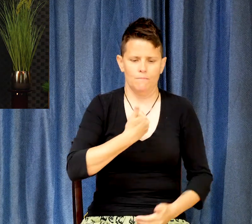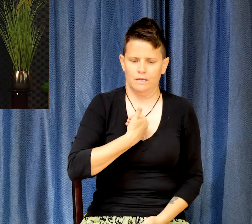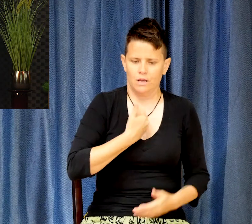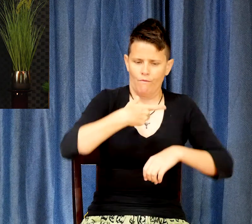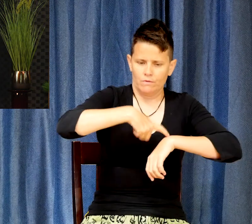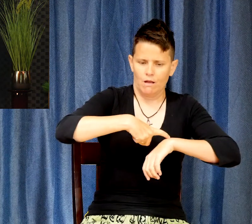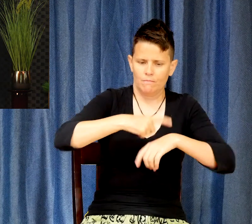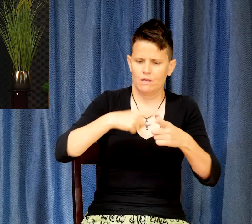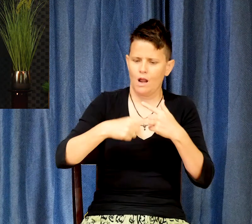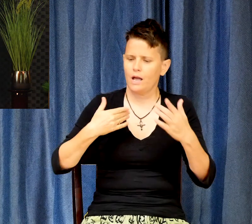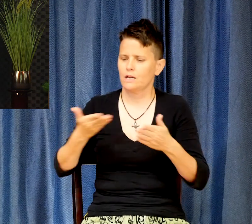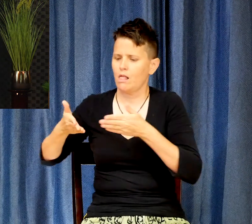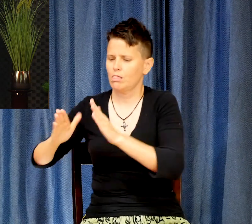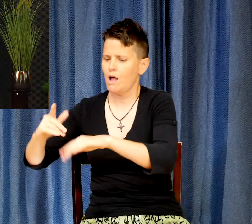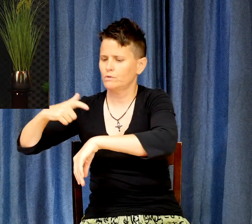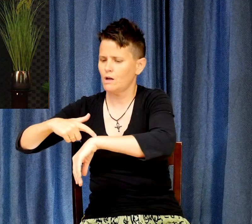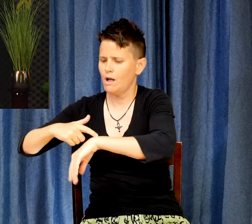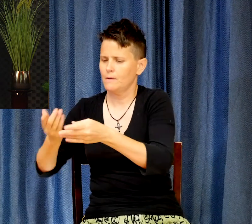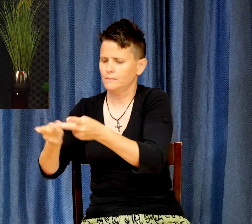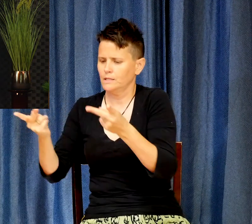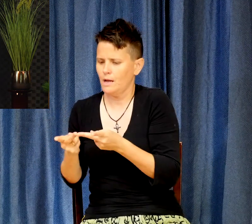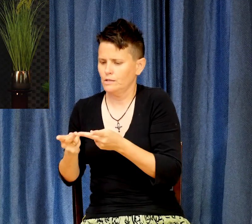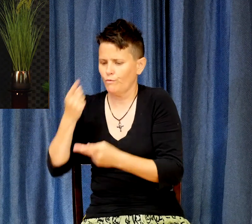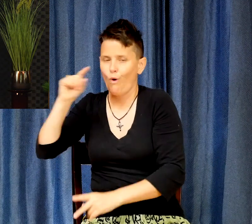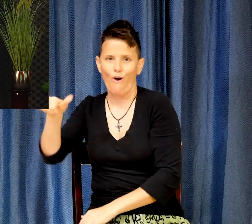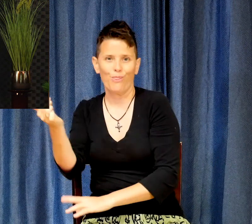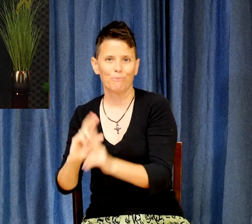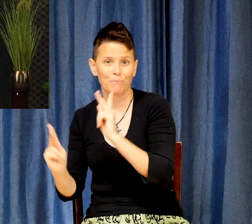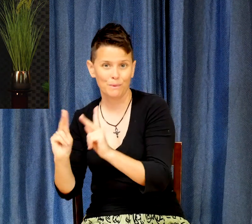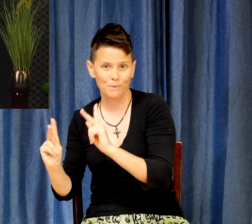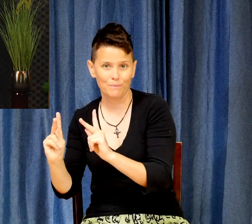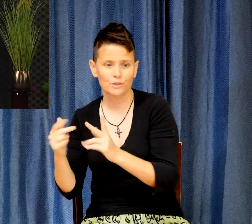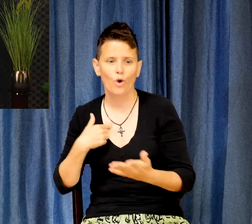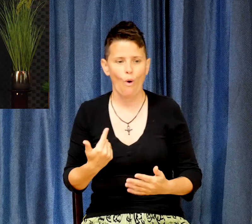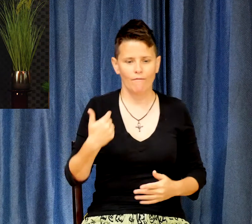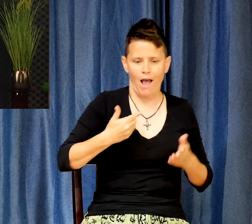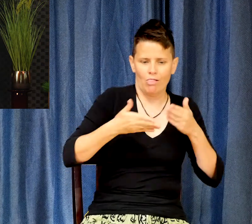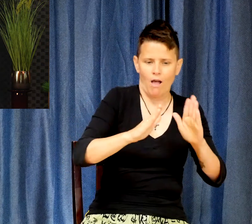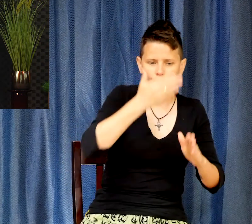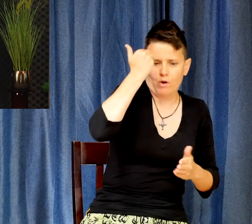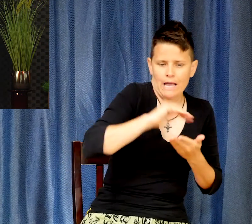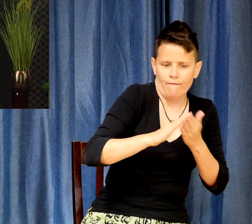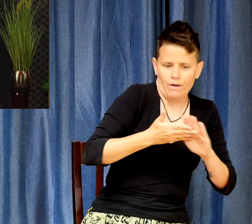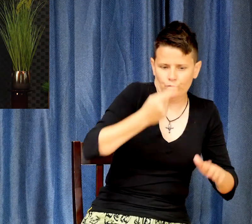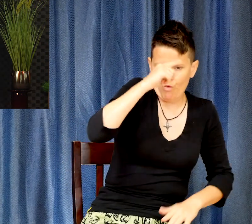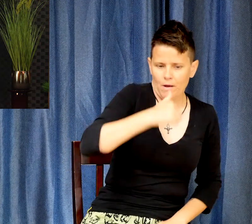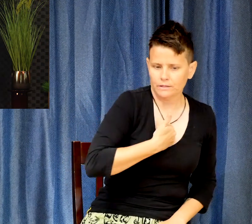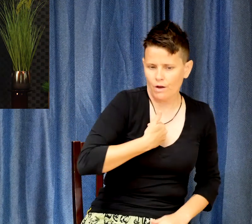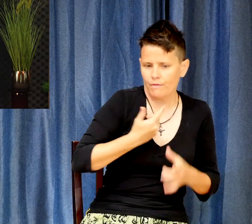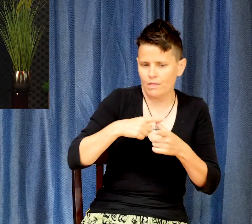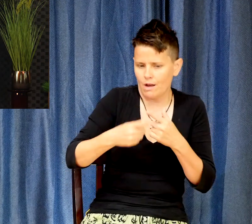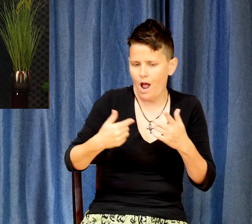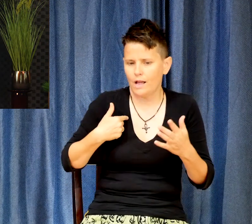can forgive them. And I think this is especially important right now in our world where we see so many instances of